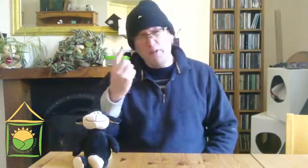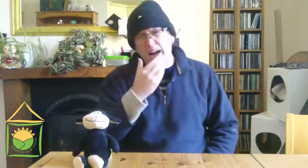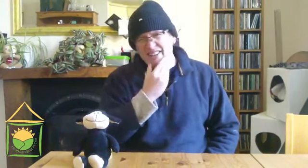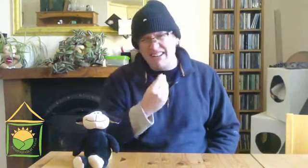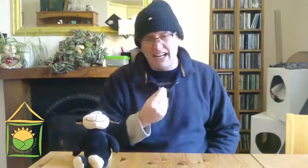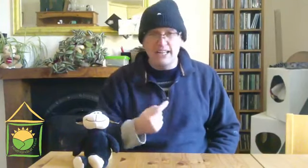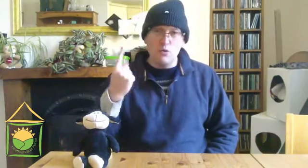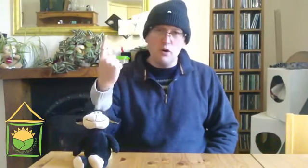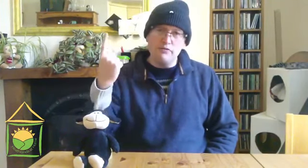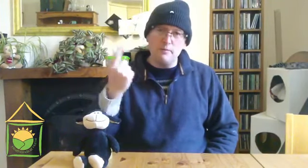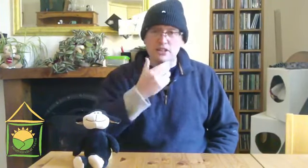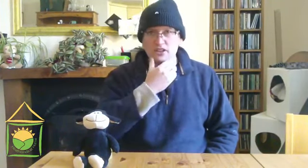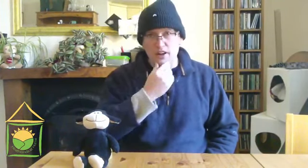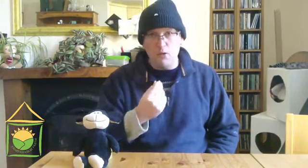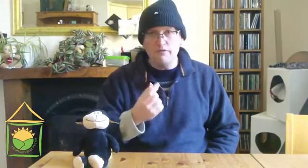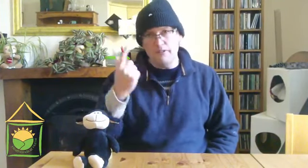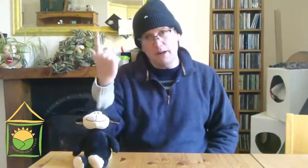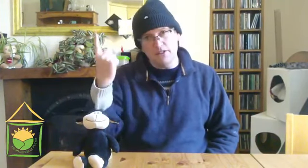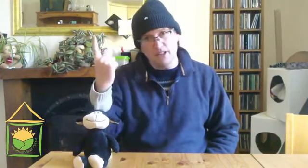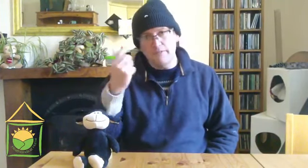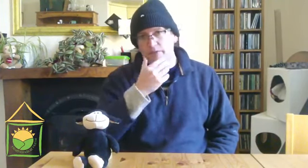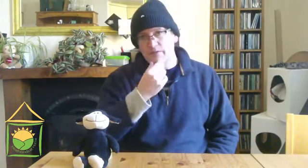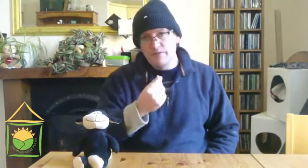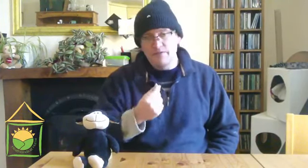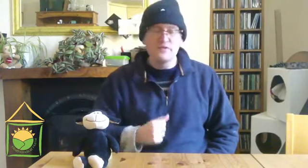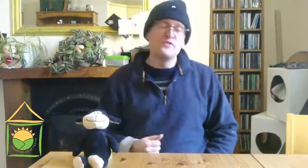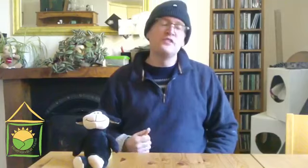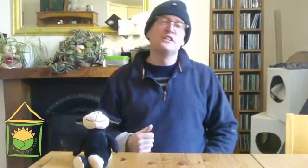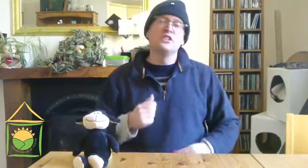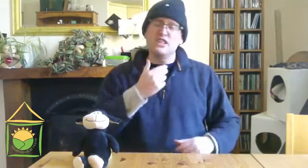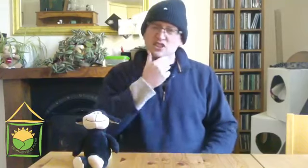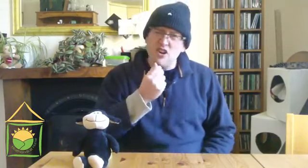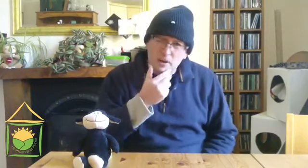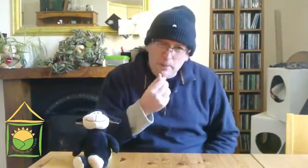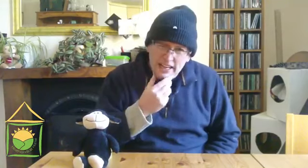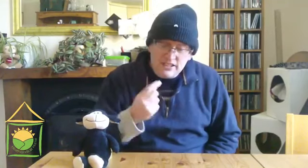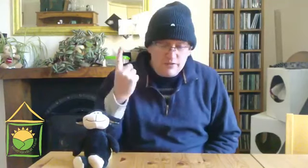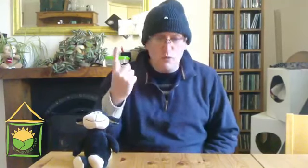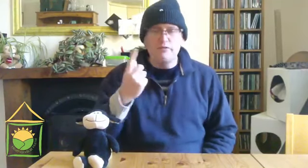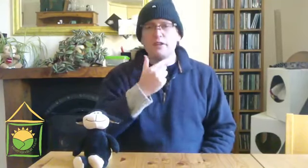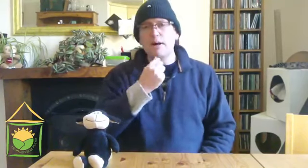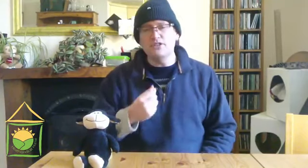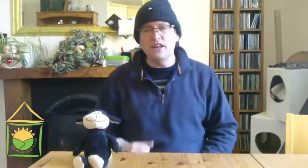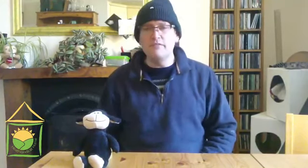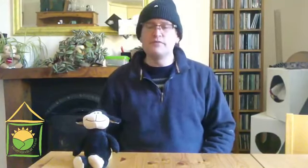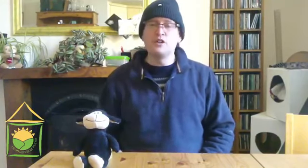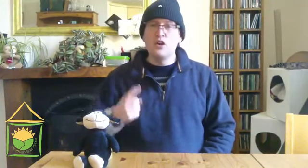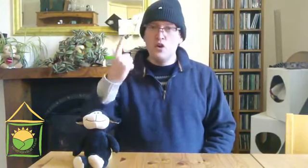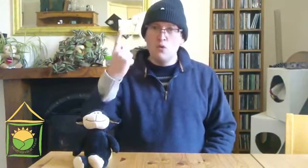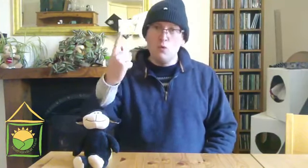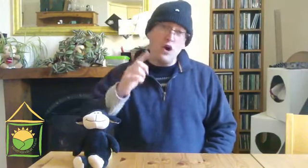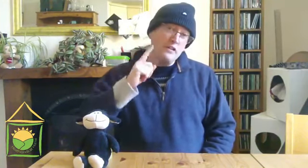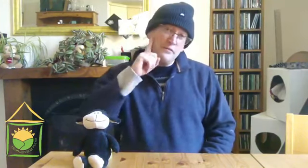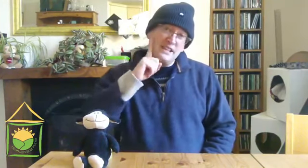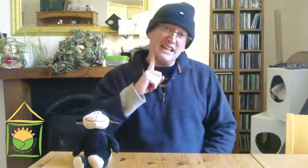man, really, or one for the master. One for the master, because that's like a beard. One for the master, one for the dame,